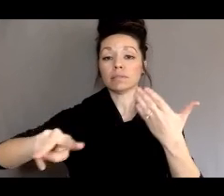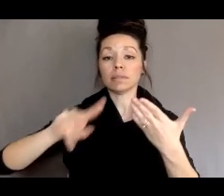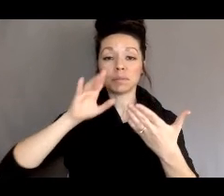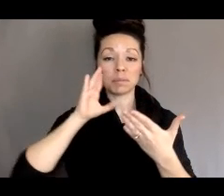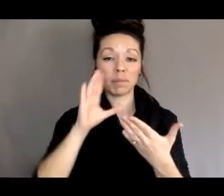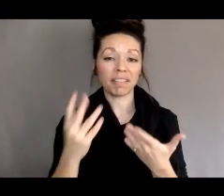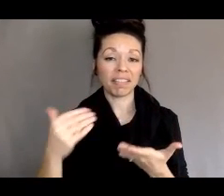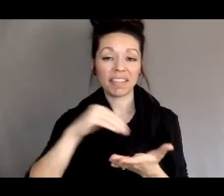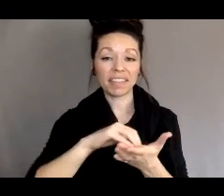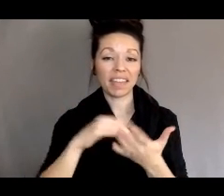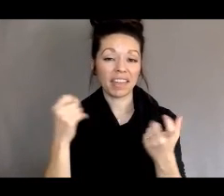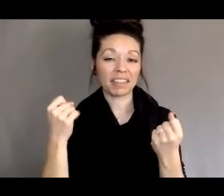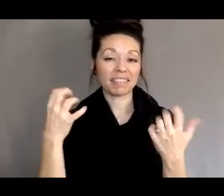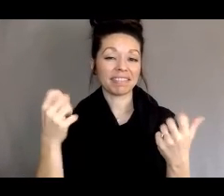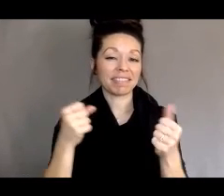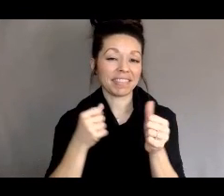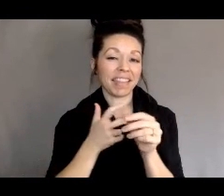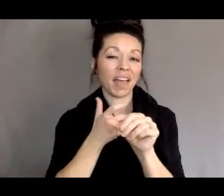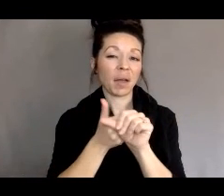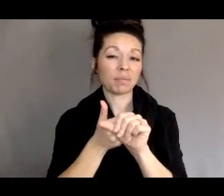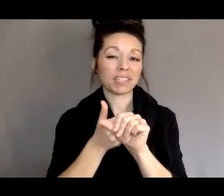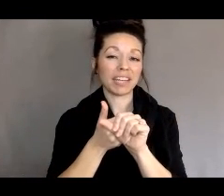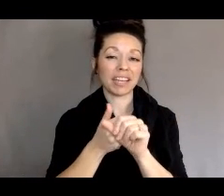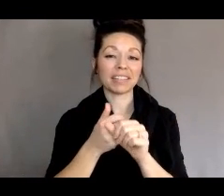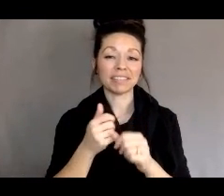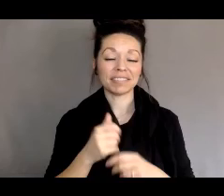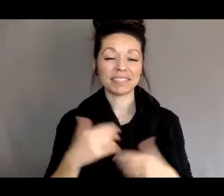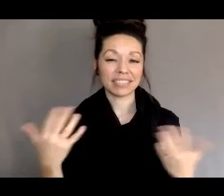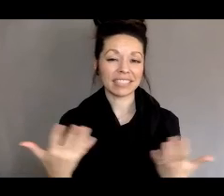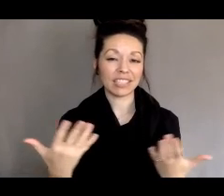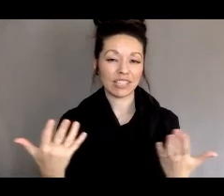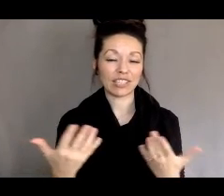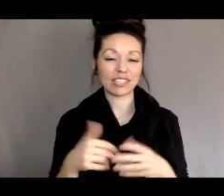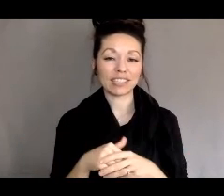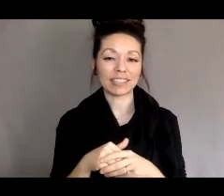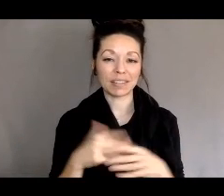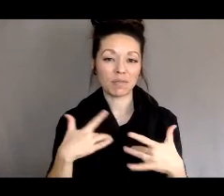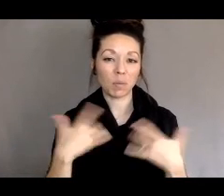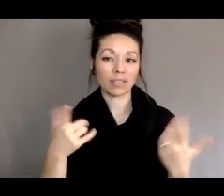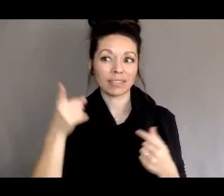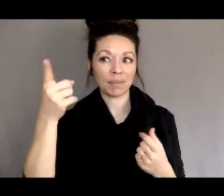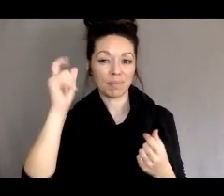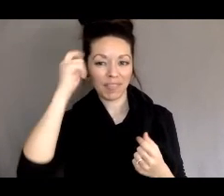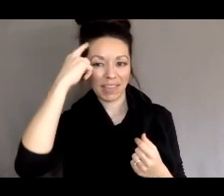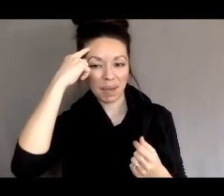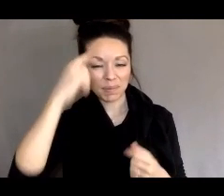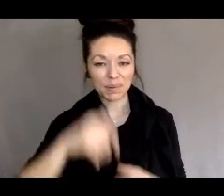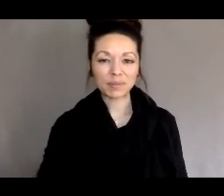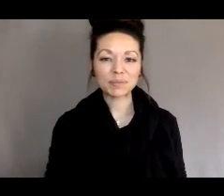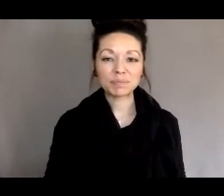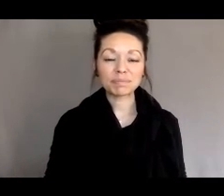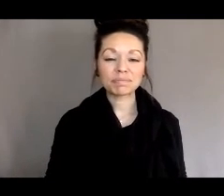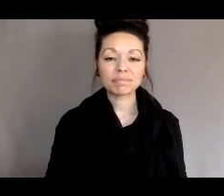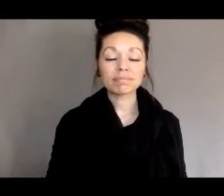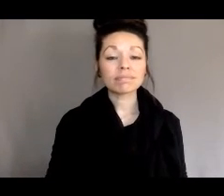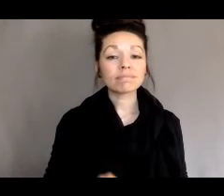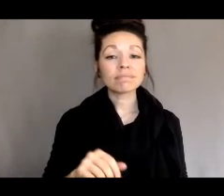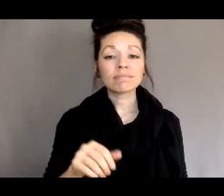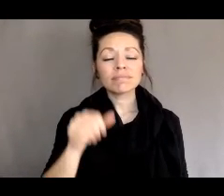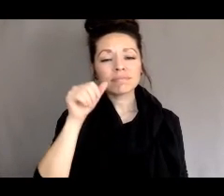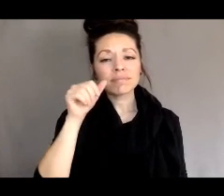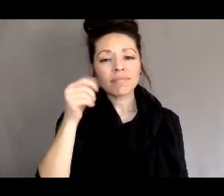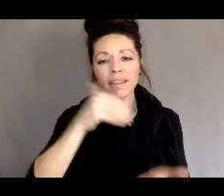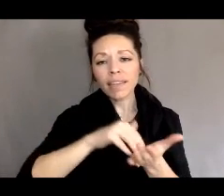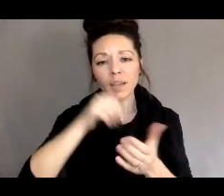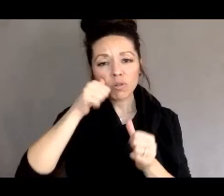another update, video update of what's going on down at the Capitol. And if you ever have any questions,